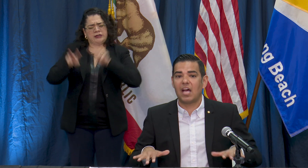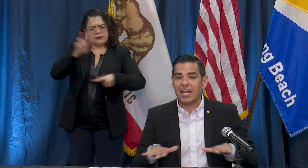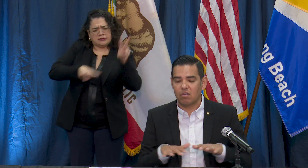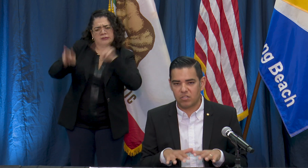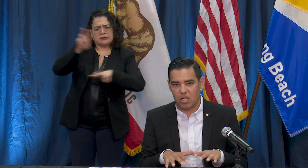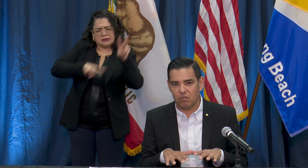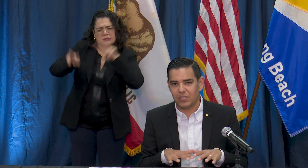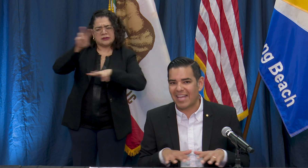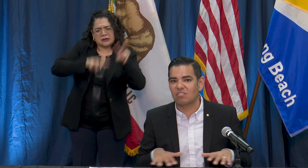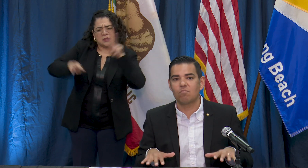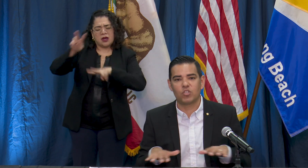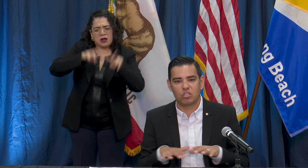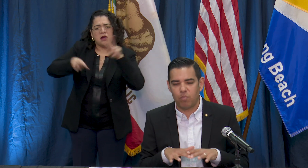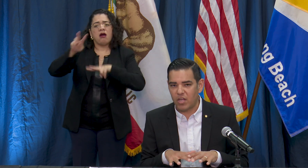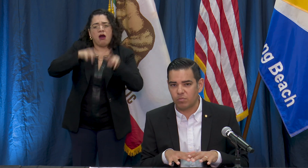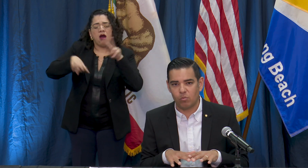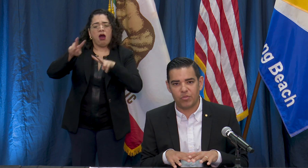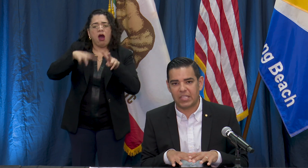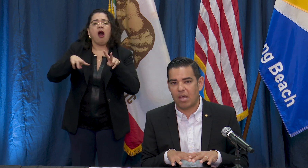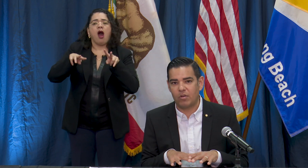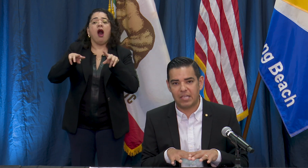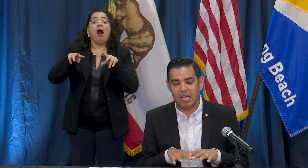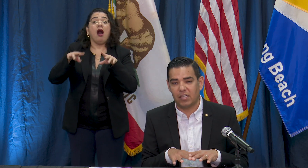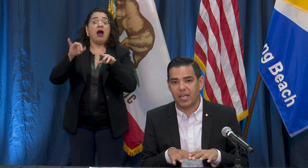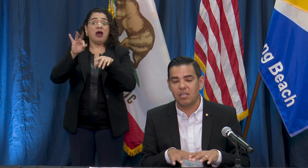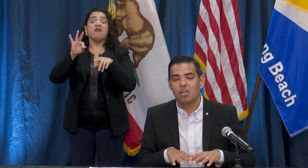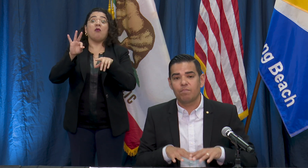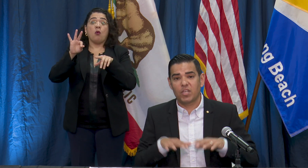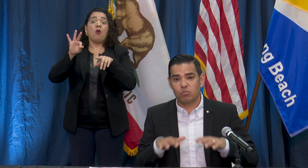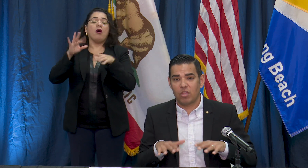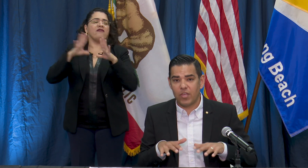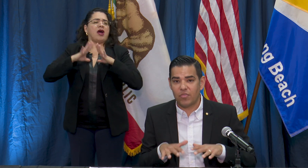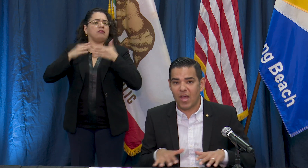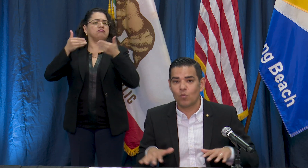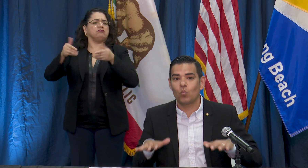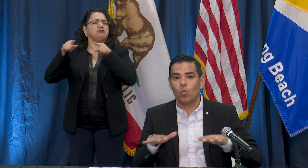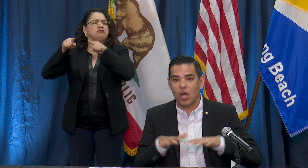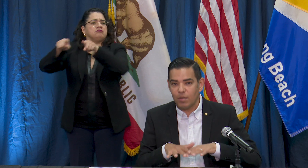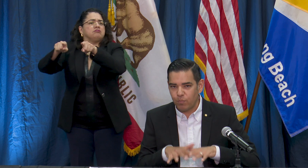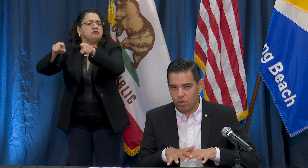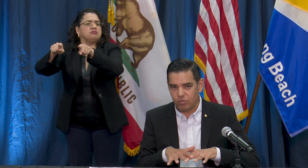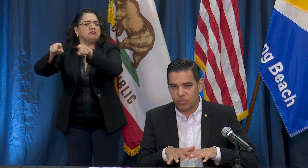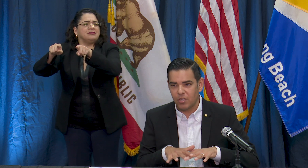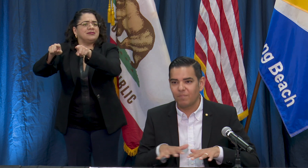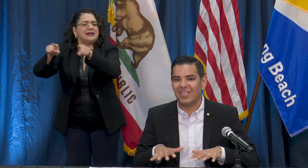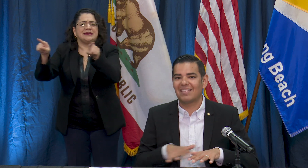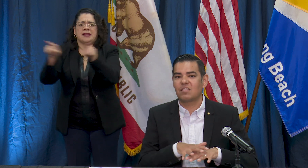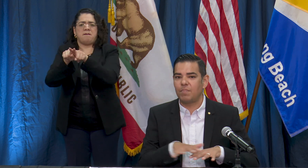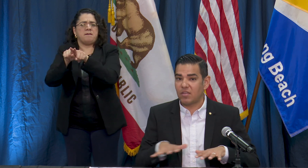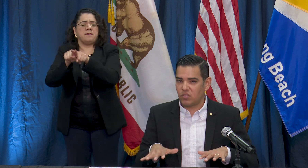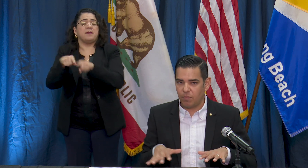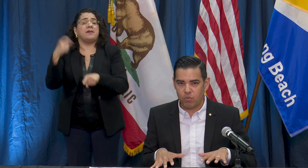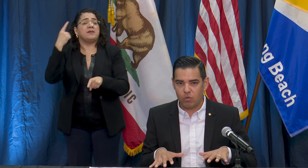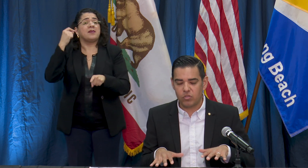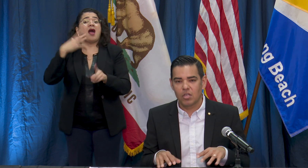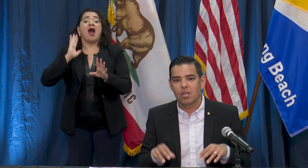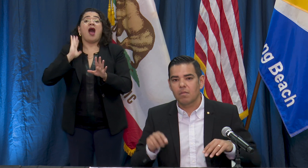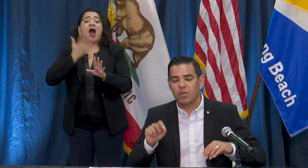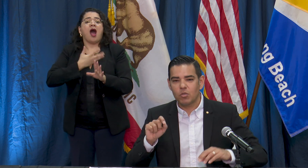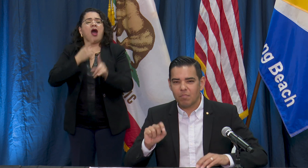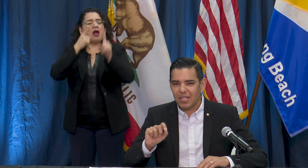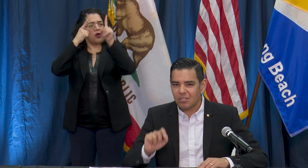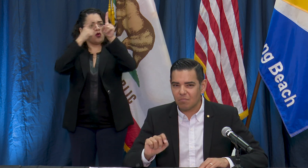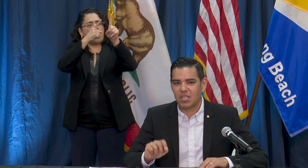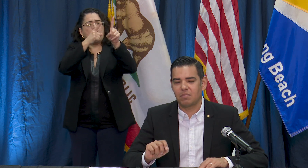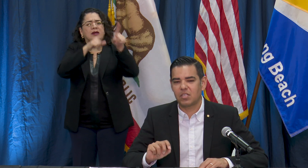to align ourselves as much as possible with the county in LA because we think that one approach is the best approach.